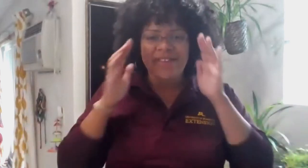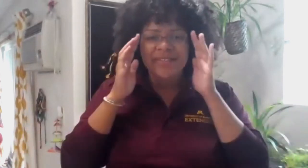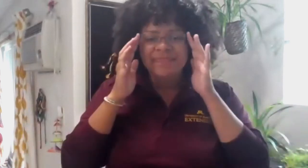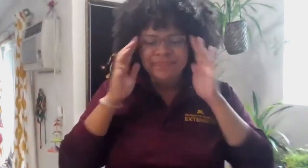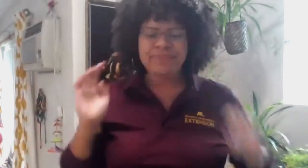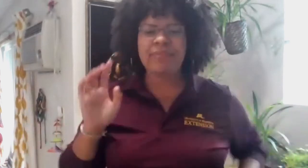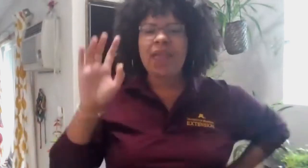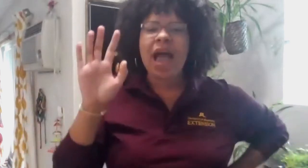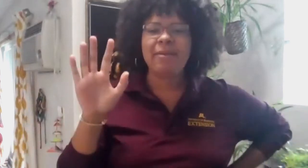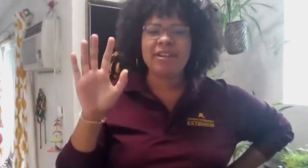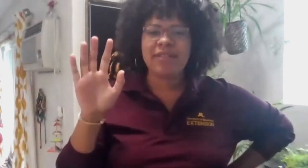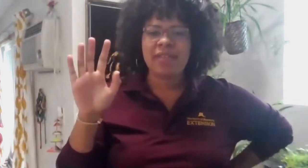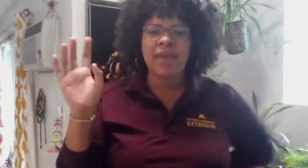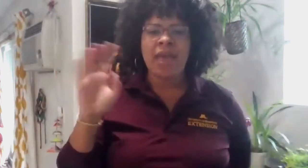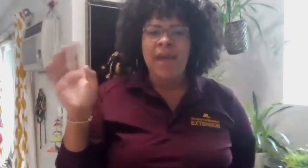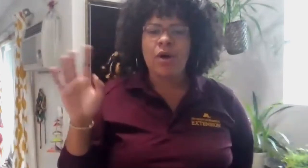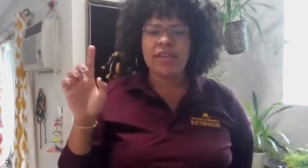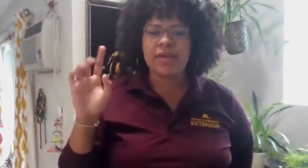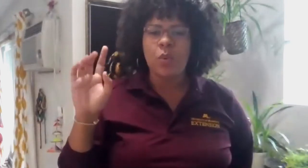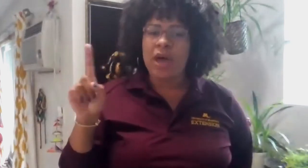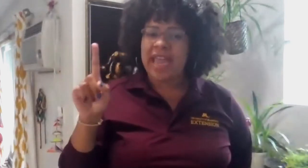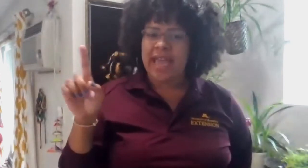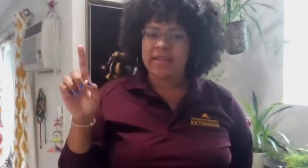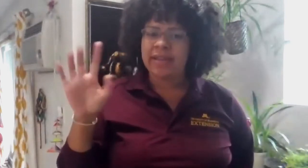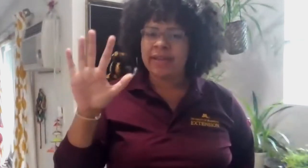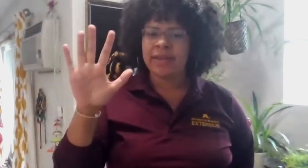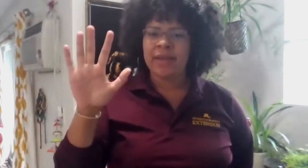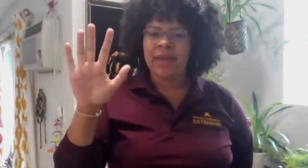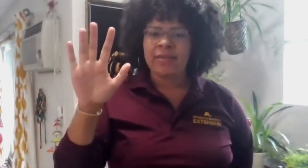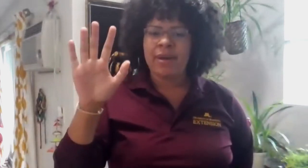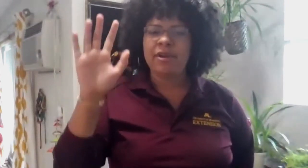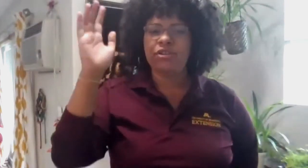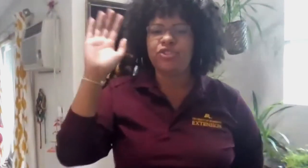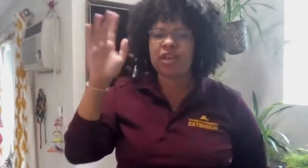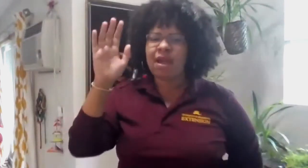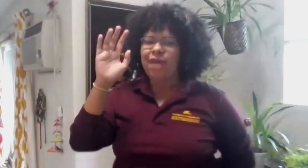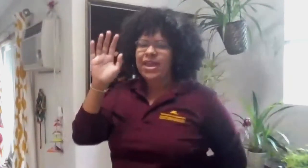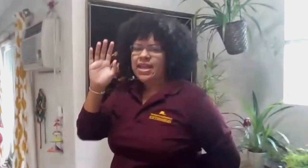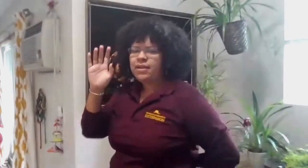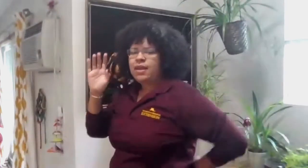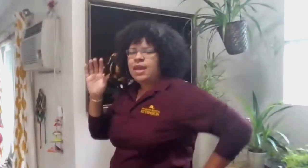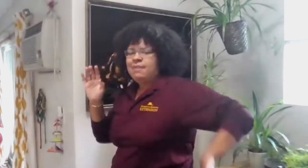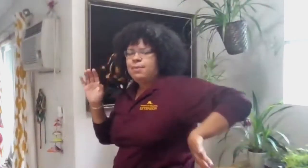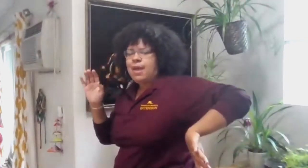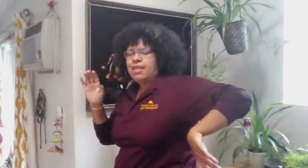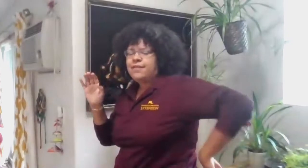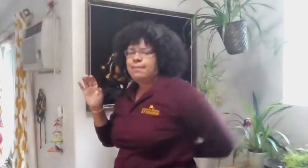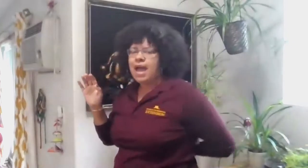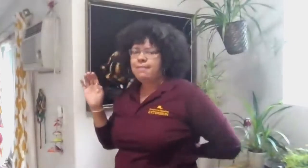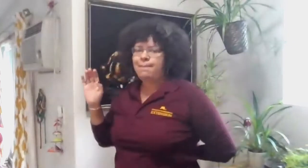Language. I'm gonna do this by only using one hand. So I'm gonna use just my right hand. I'm gonna put my left hand behind my